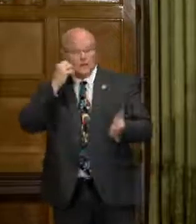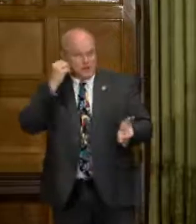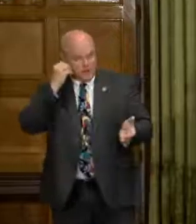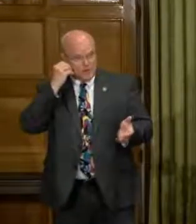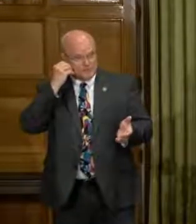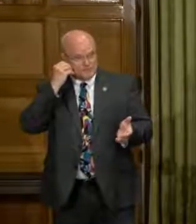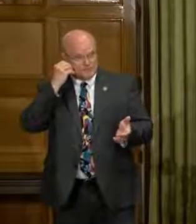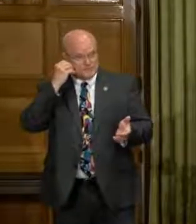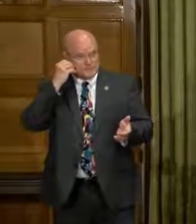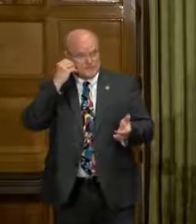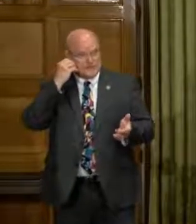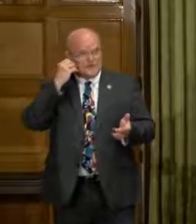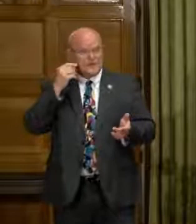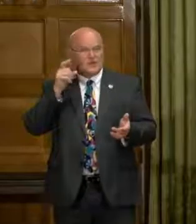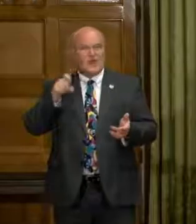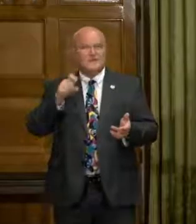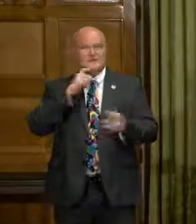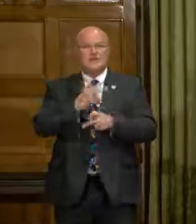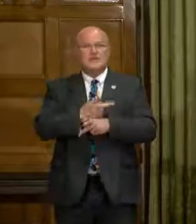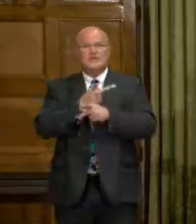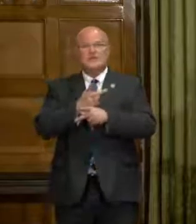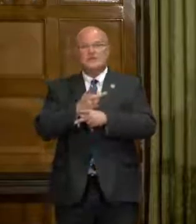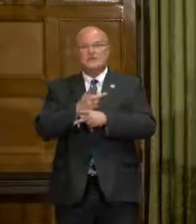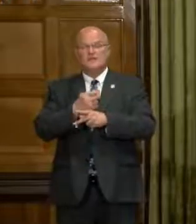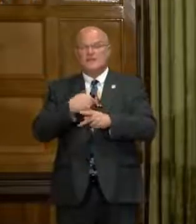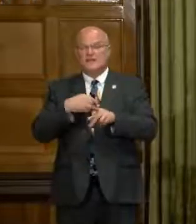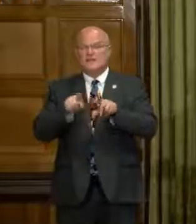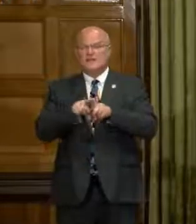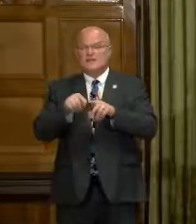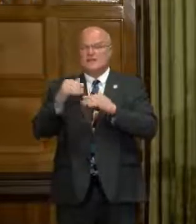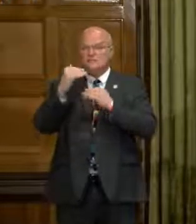home. You're going to have to be careful there. We're going to have the